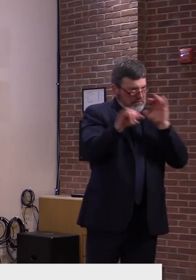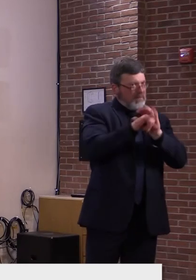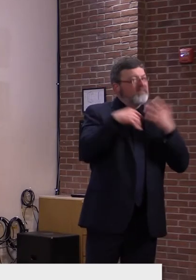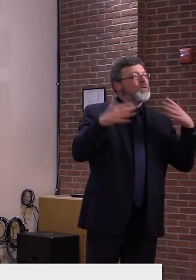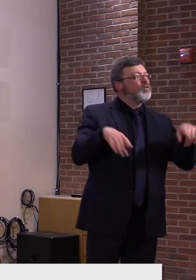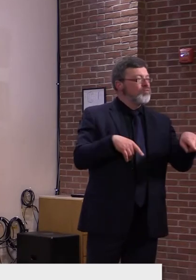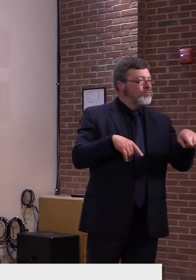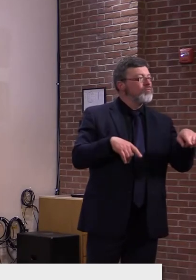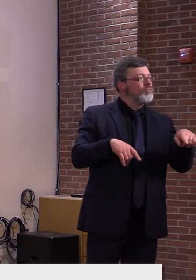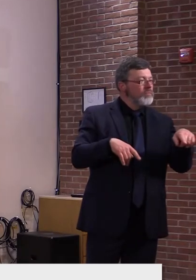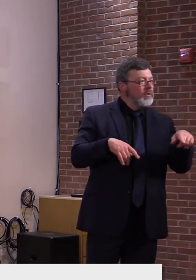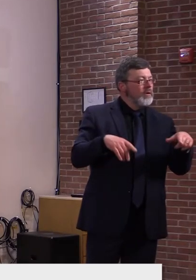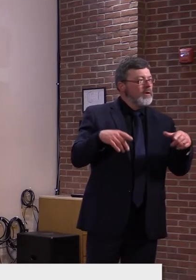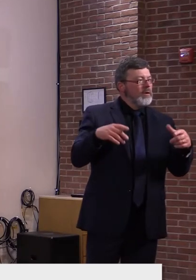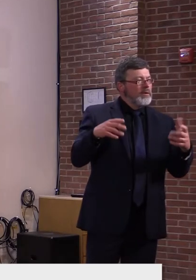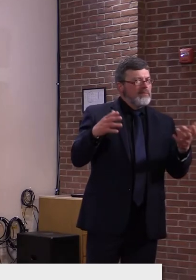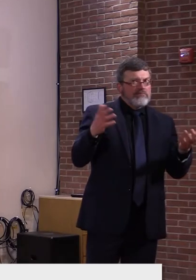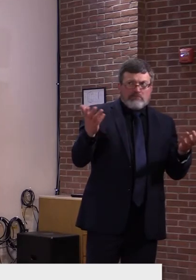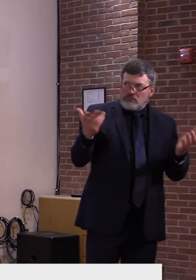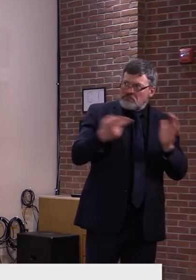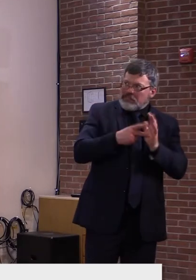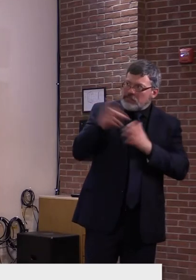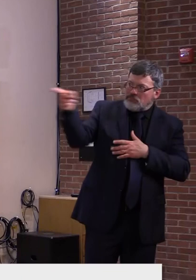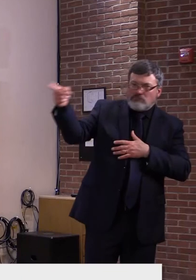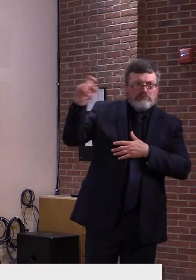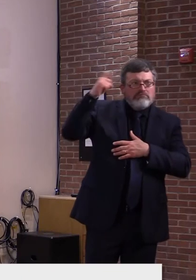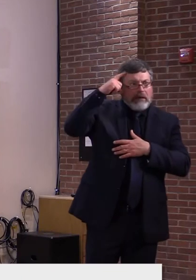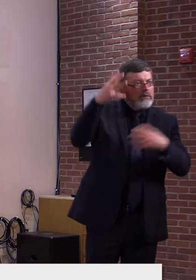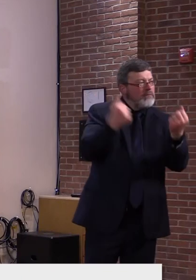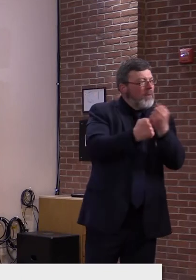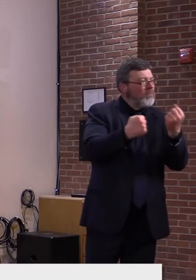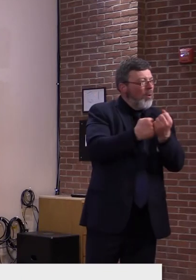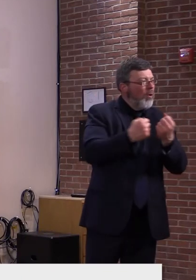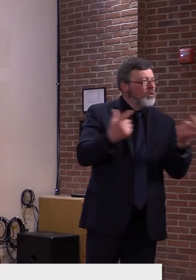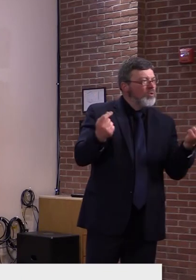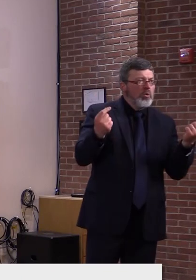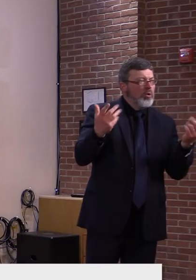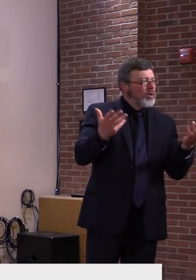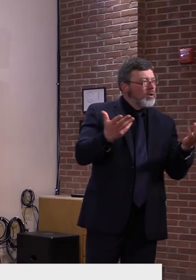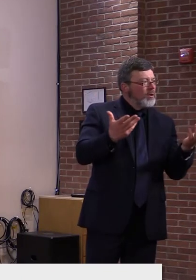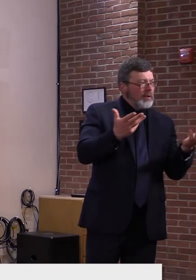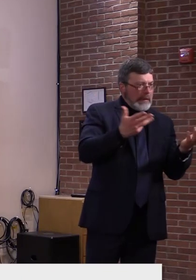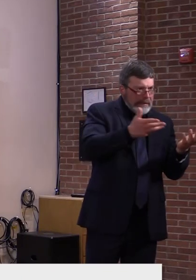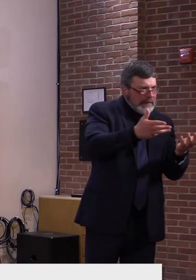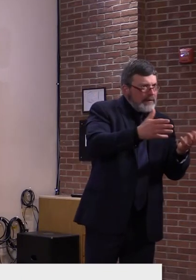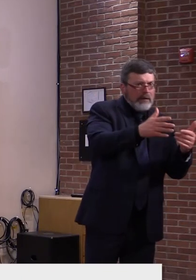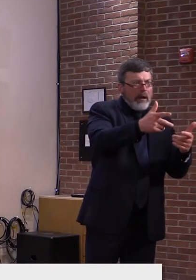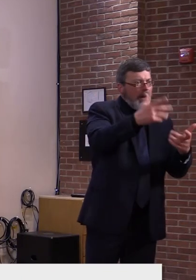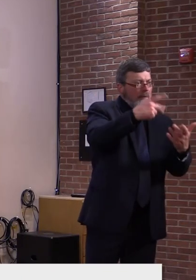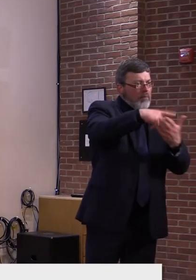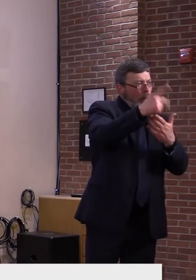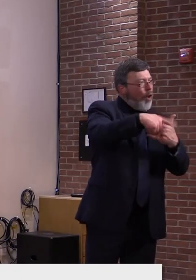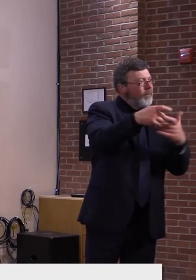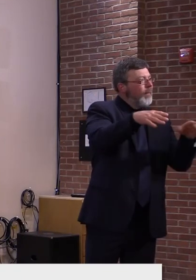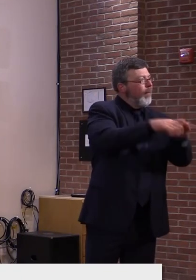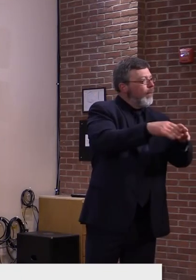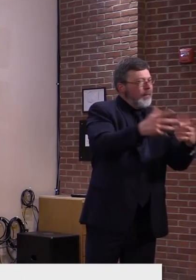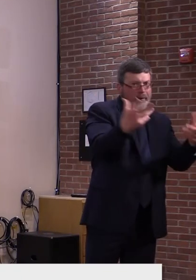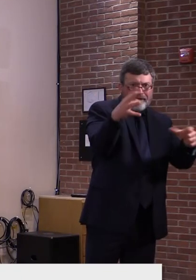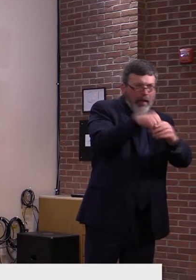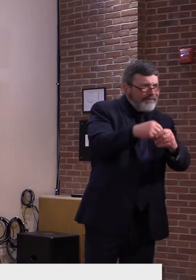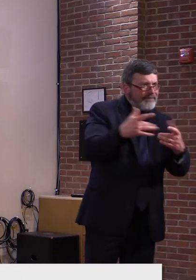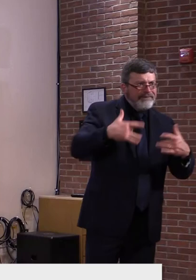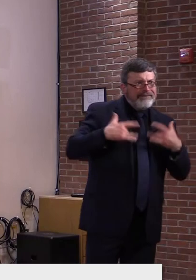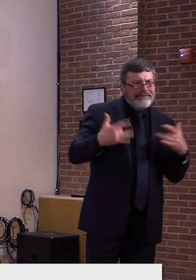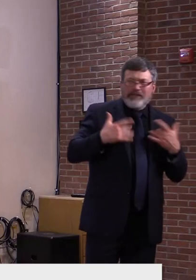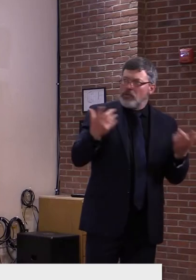facilities in other ways, even if Test for Tots is ended? So I'm not